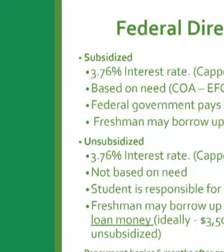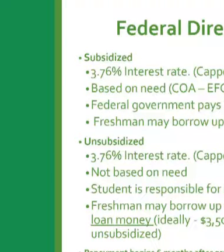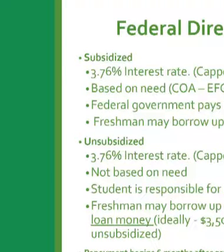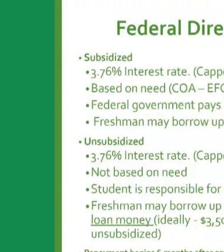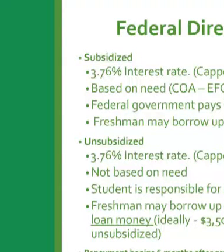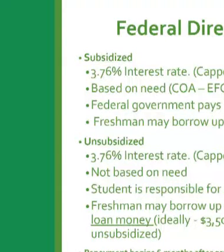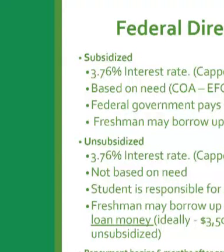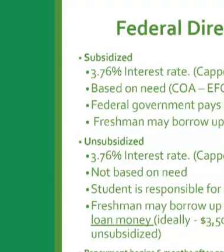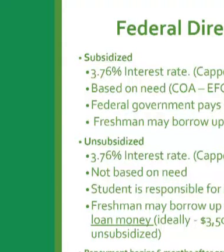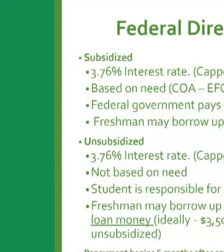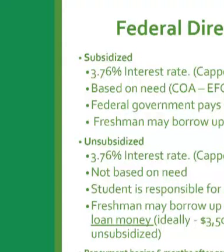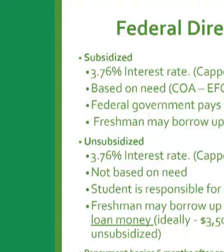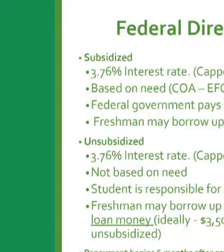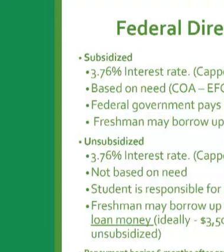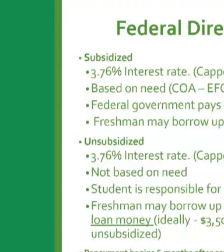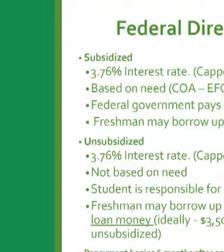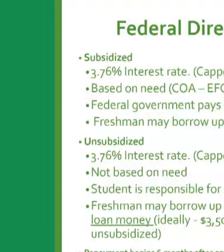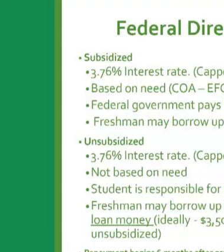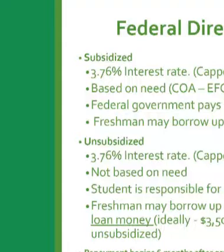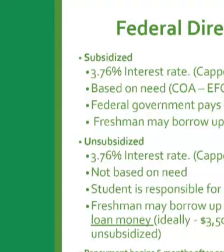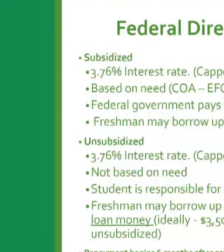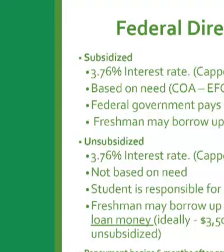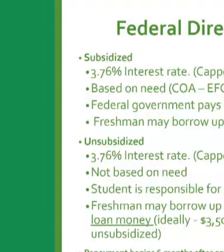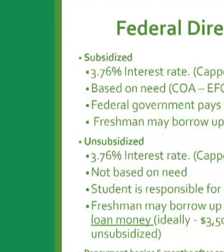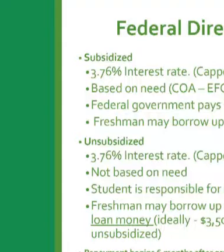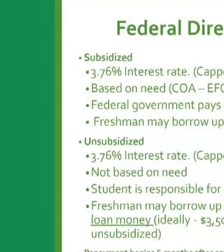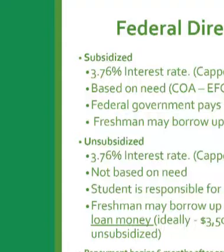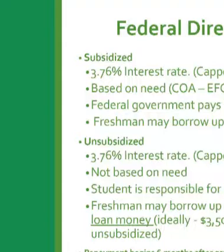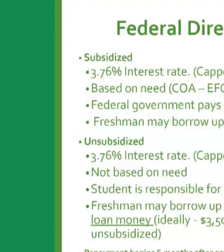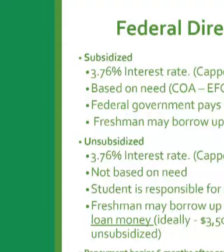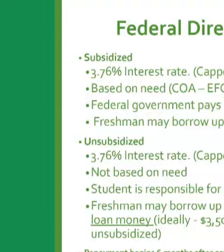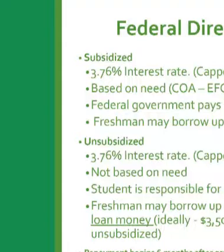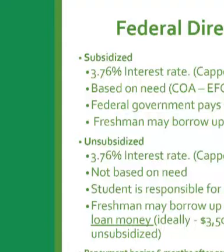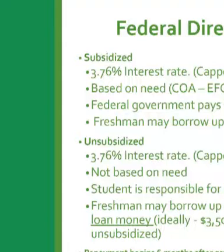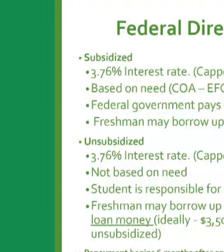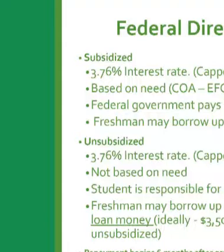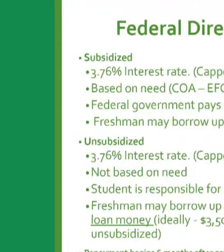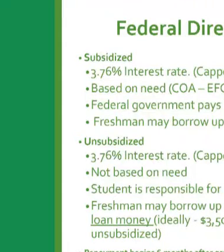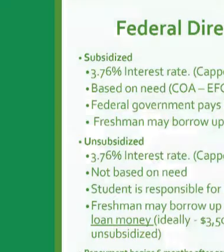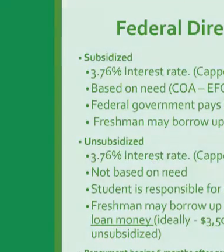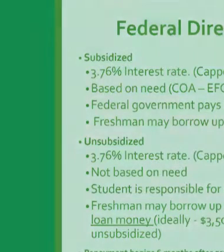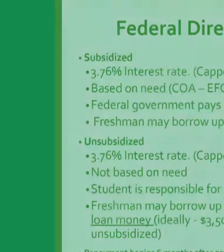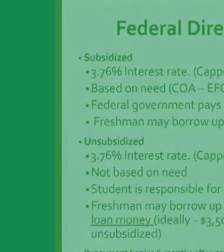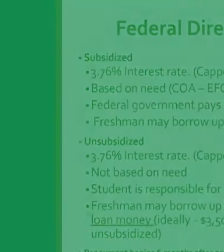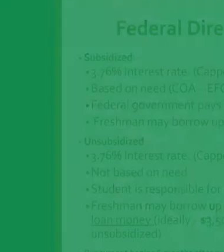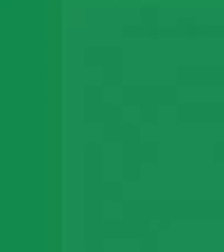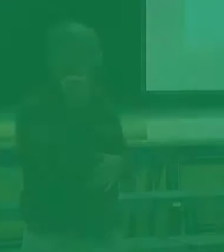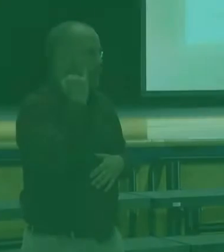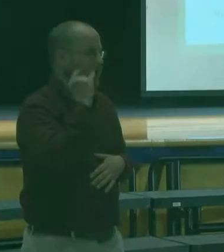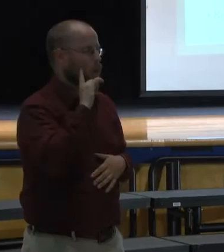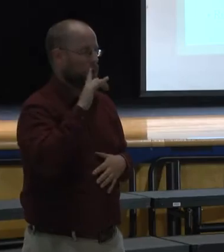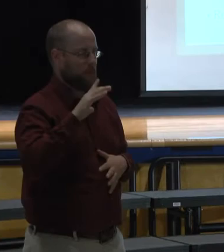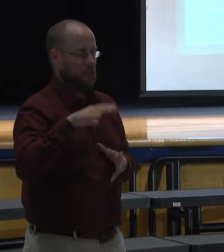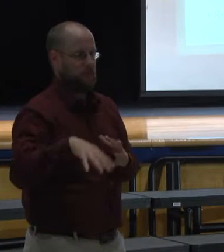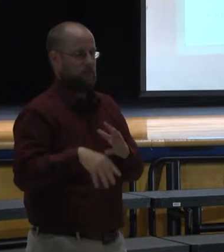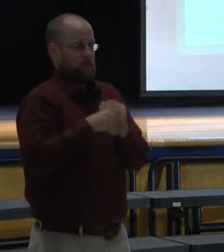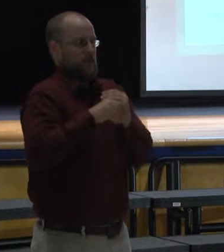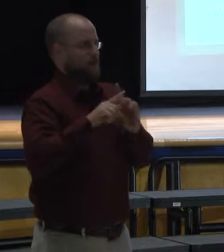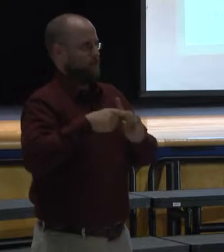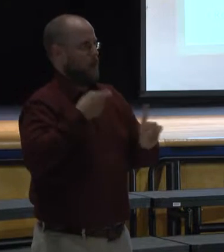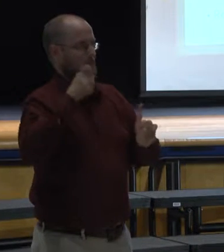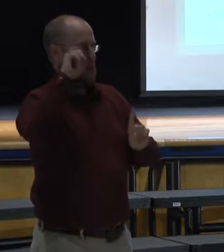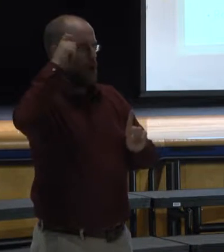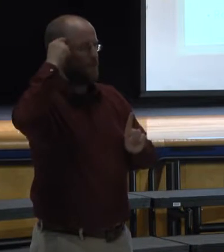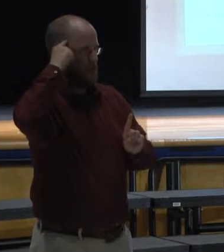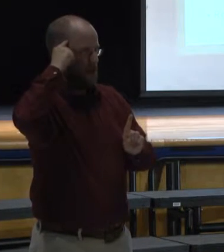family contribution, remaining need, if you had a need pool that allowed student loan dollars, it would be subsidized, meaning the government